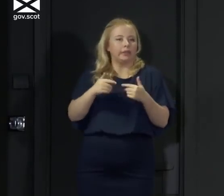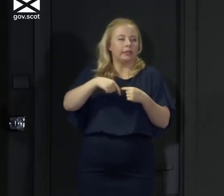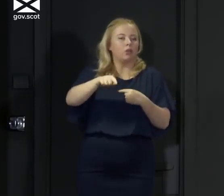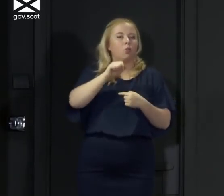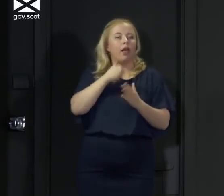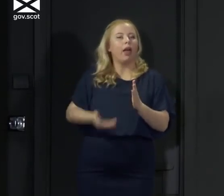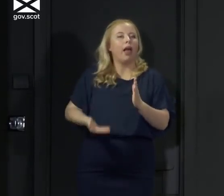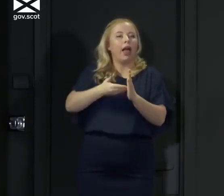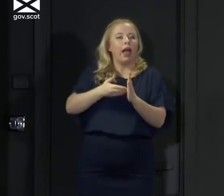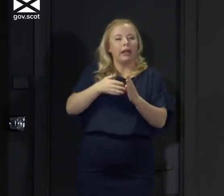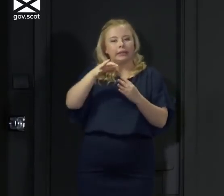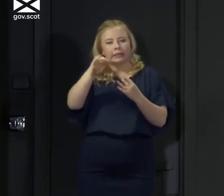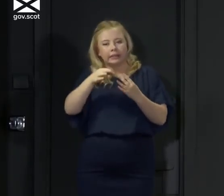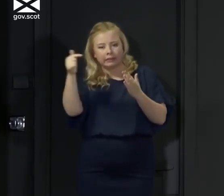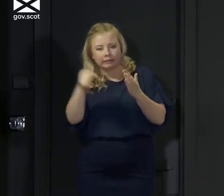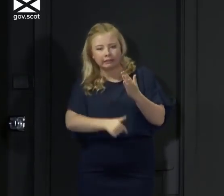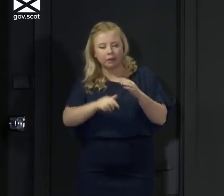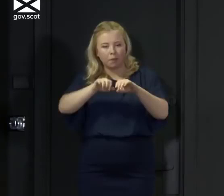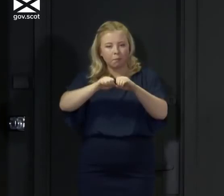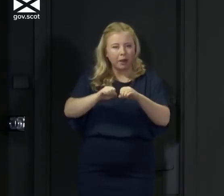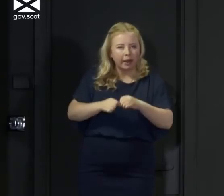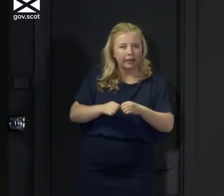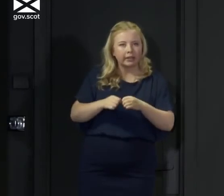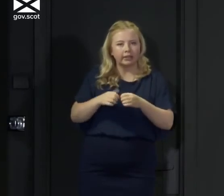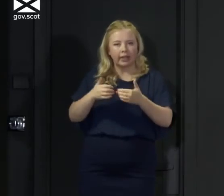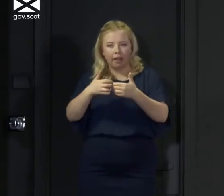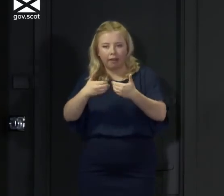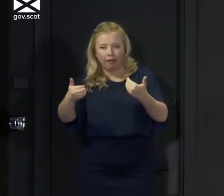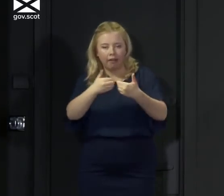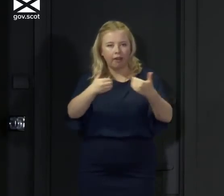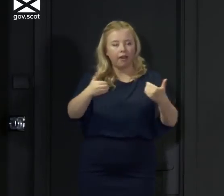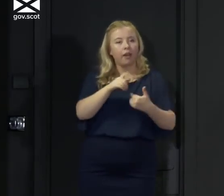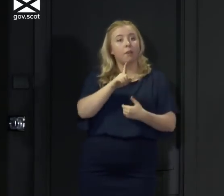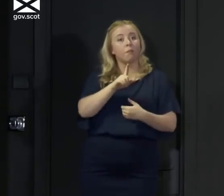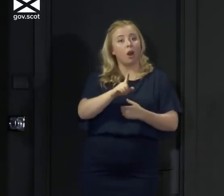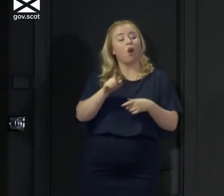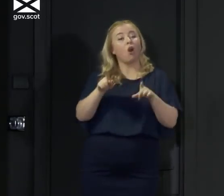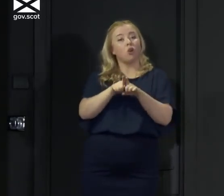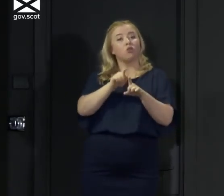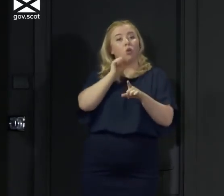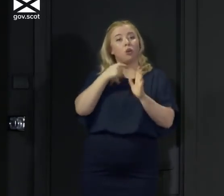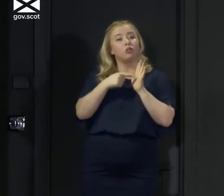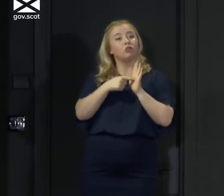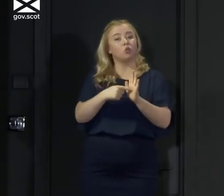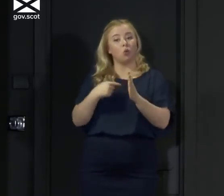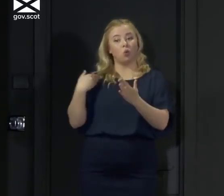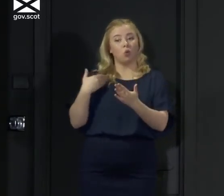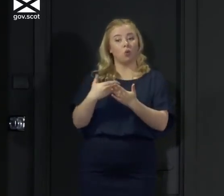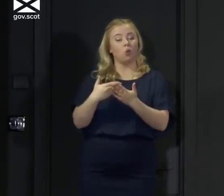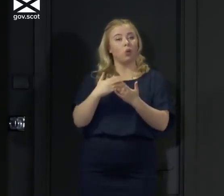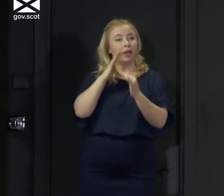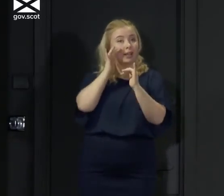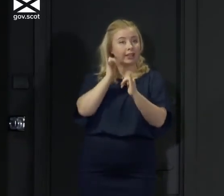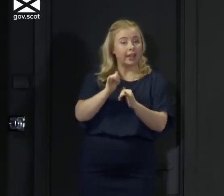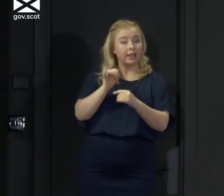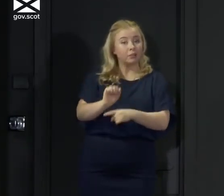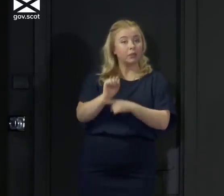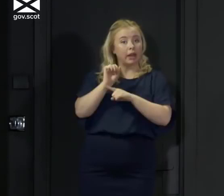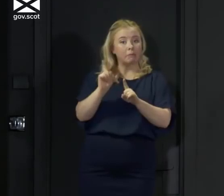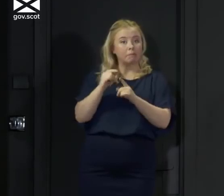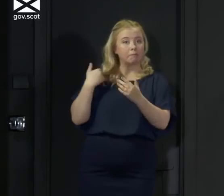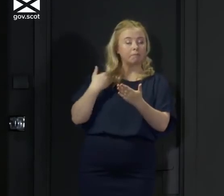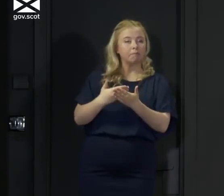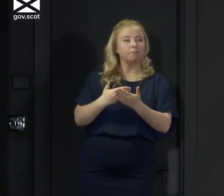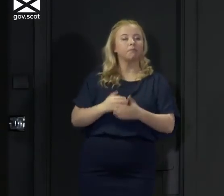will, at this stage, of course, reflect the early stage of Test and Protect. But one point that it's important to note at this stage is